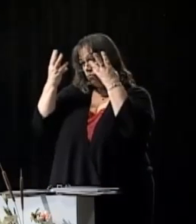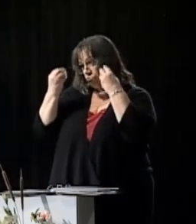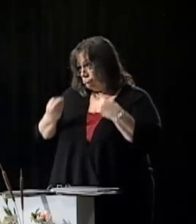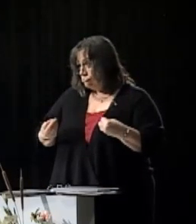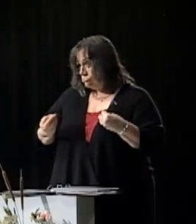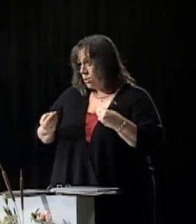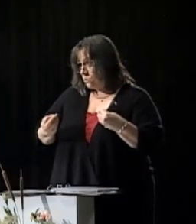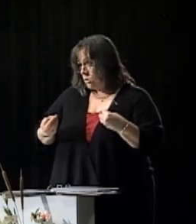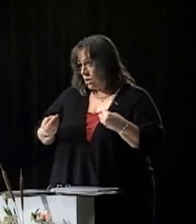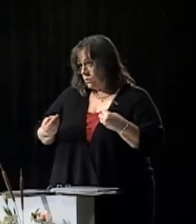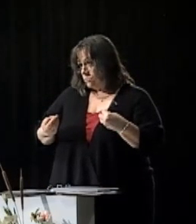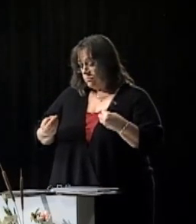Are you sad?